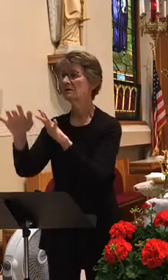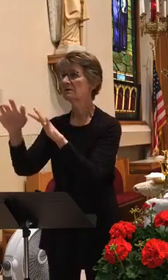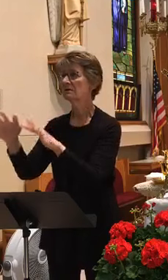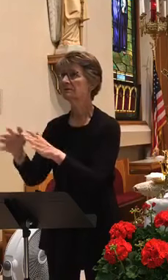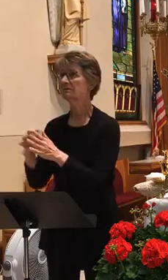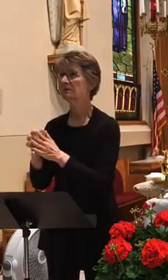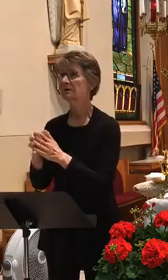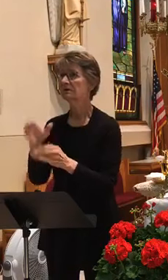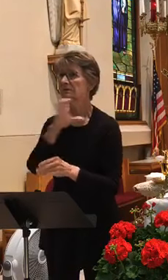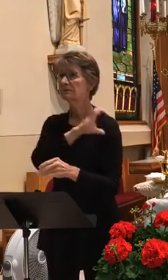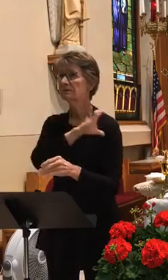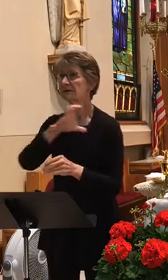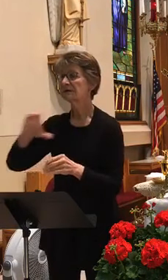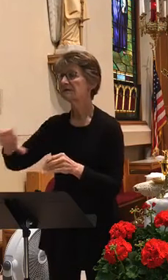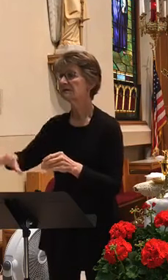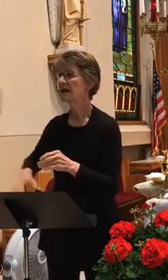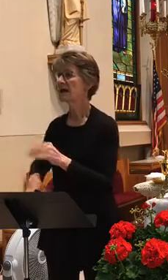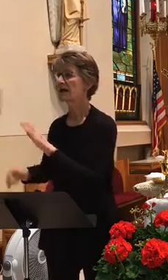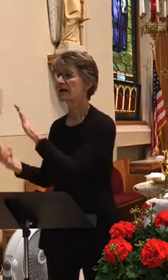eleison.